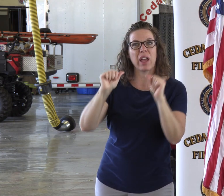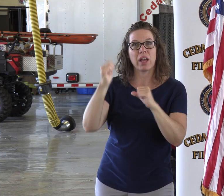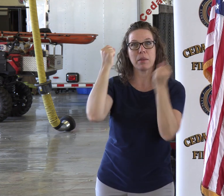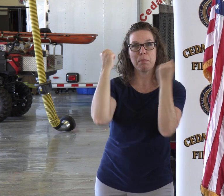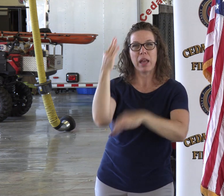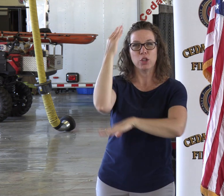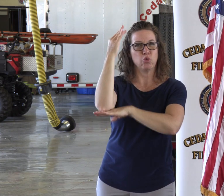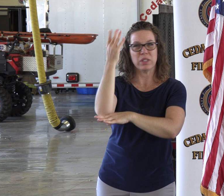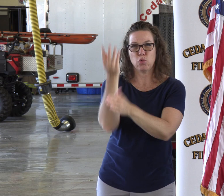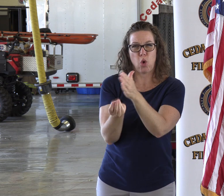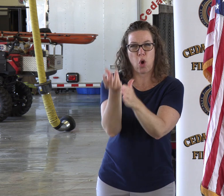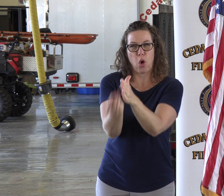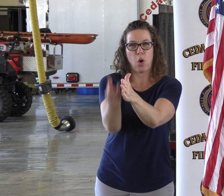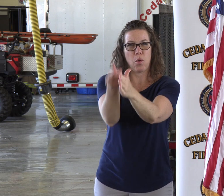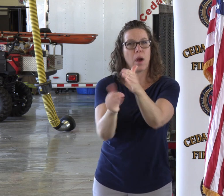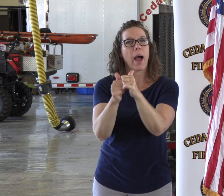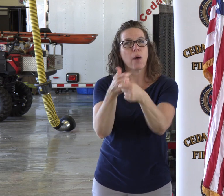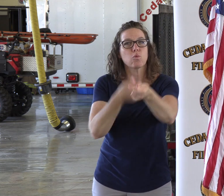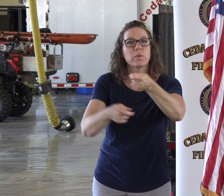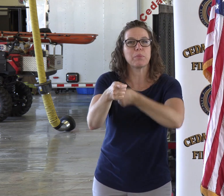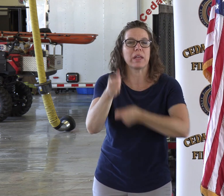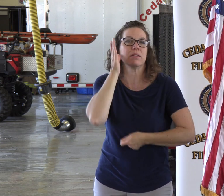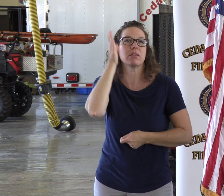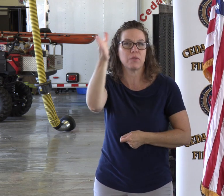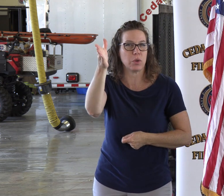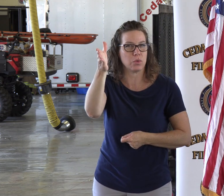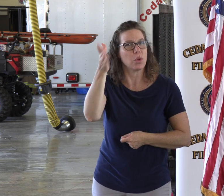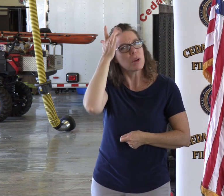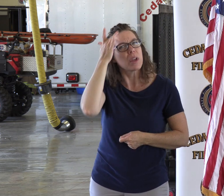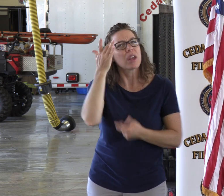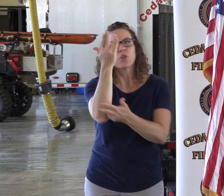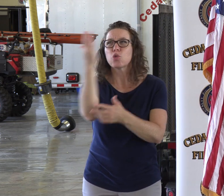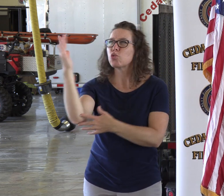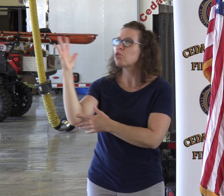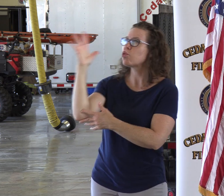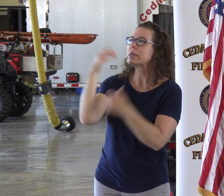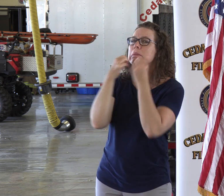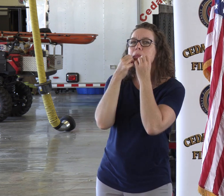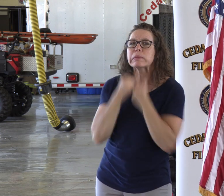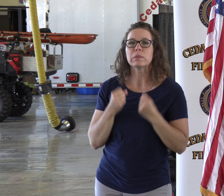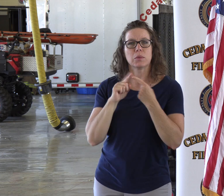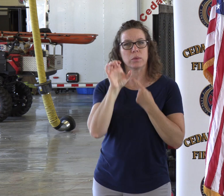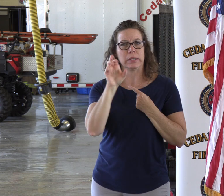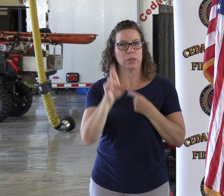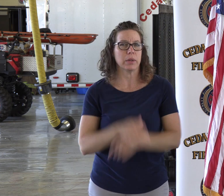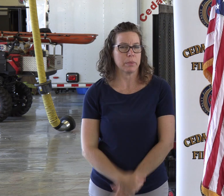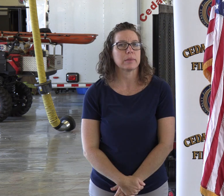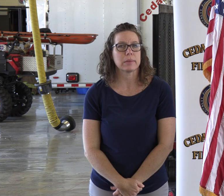replace the city's tree canopy in the future, one that's been so important to the quality of life in the city of Cedar